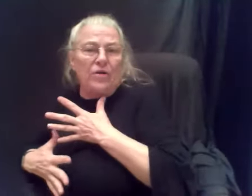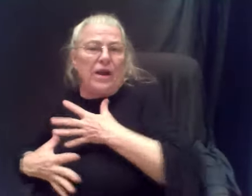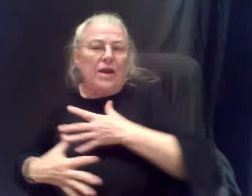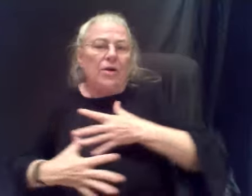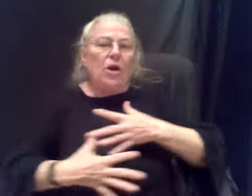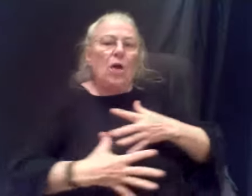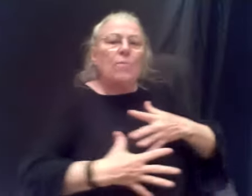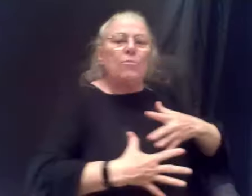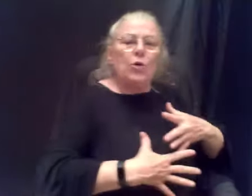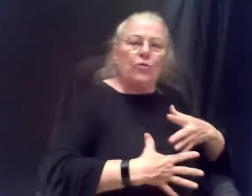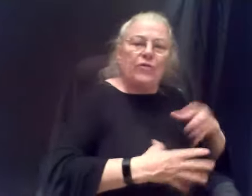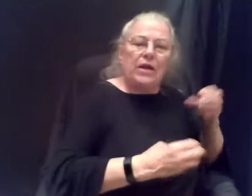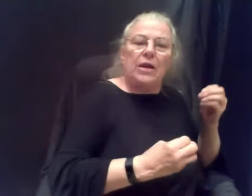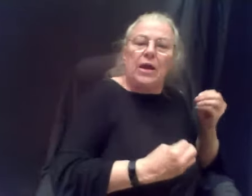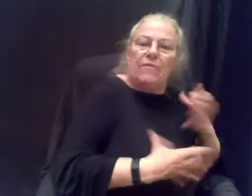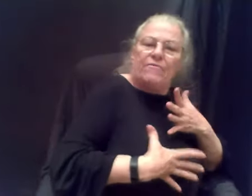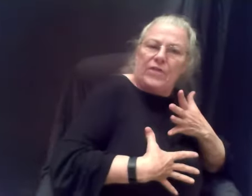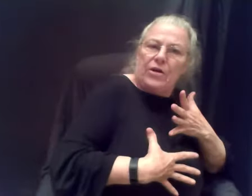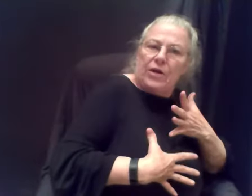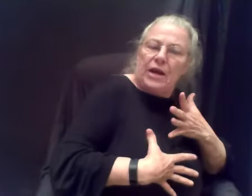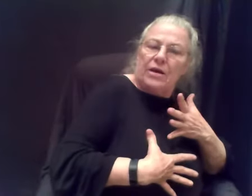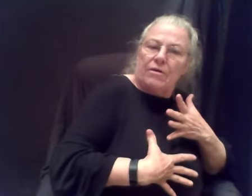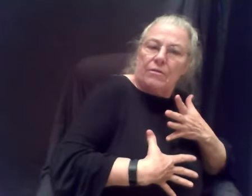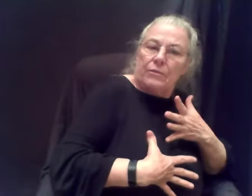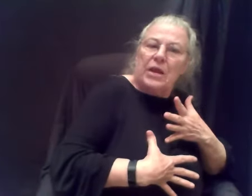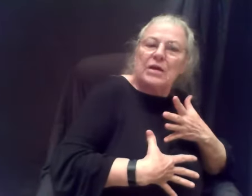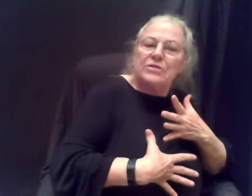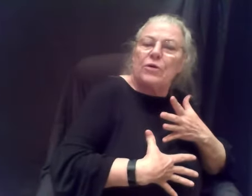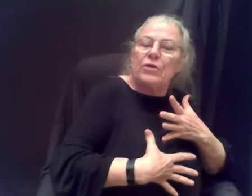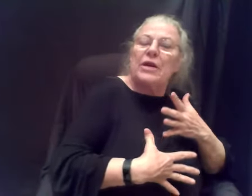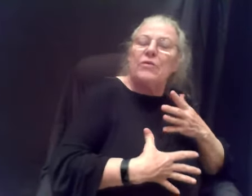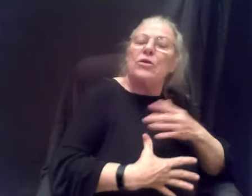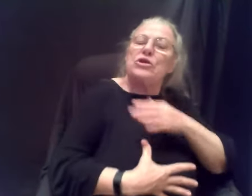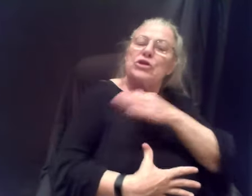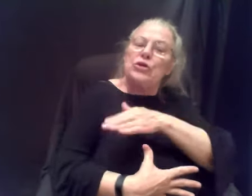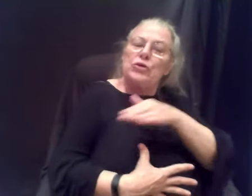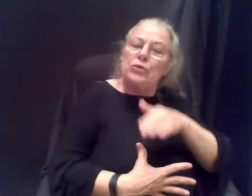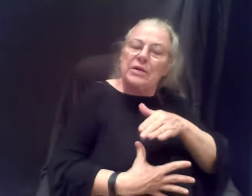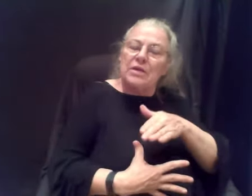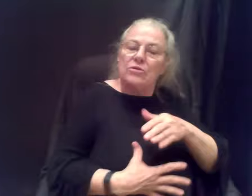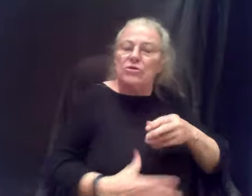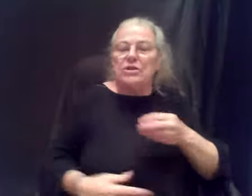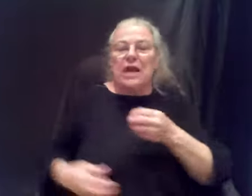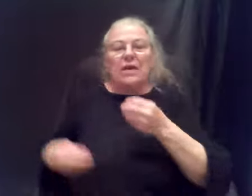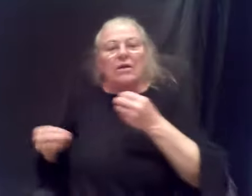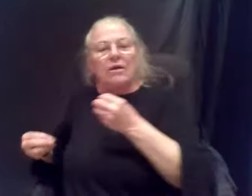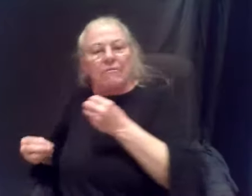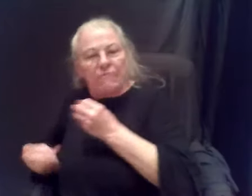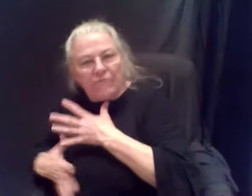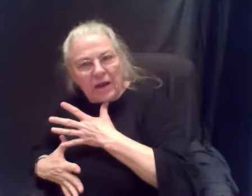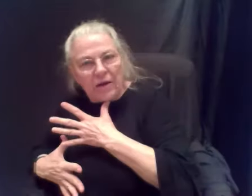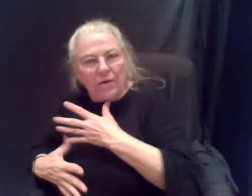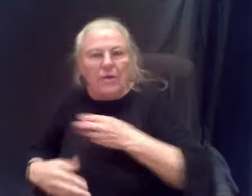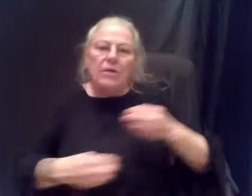here, moving fear here. So that the 2 is understand. Fear